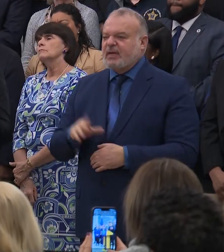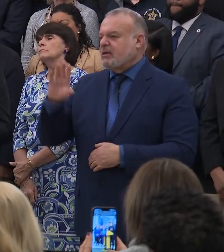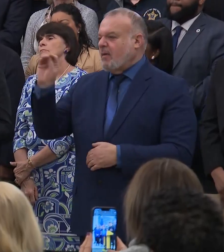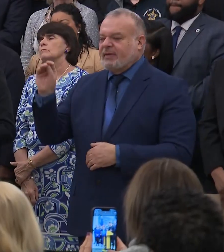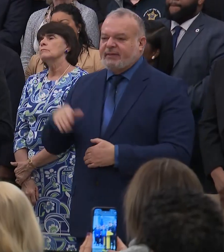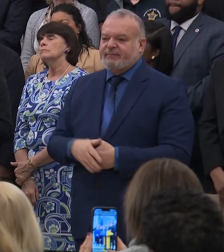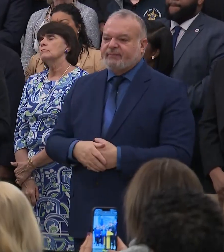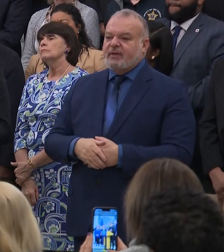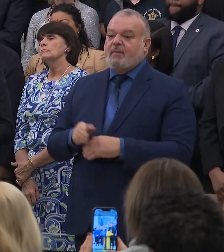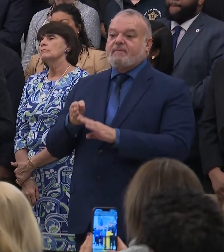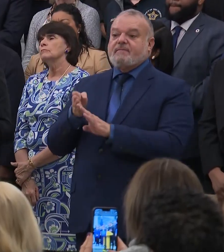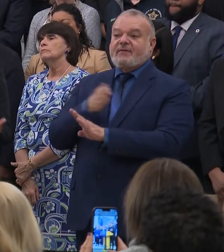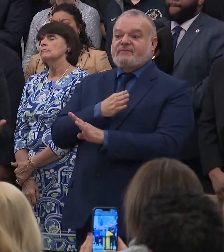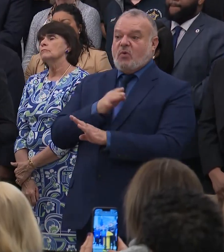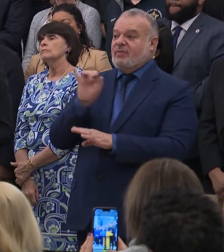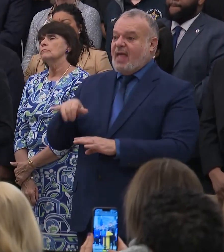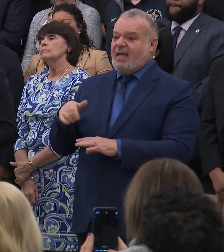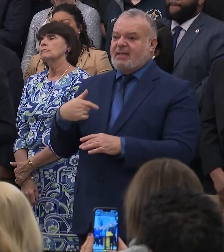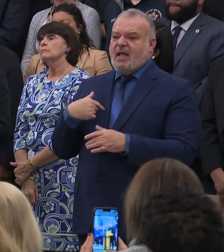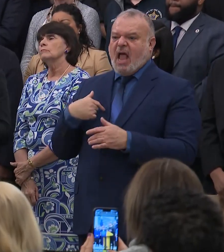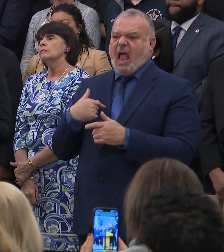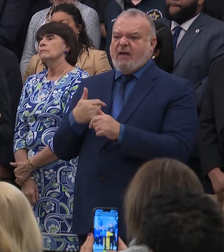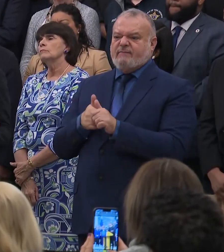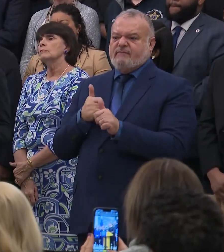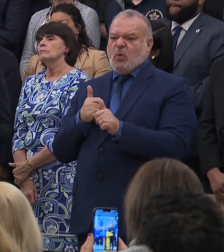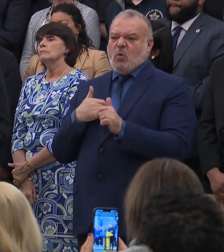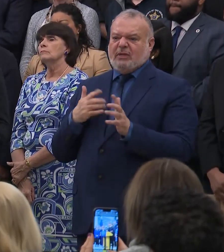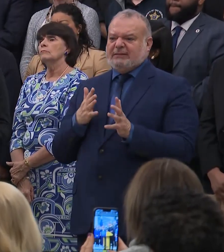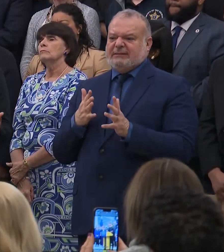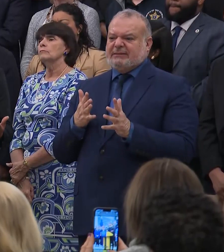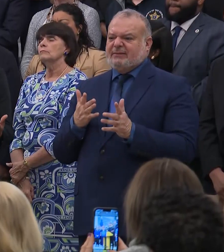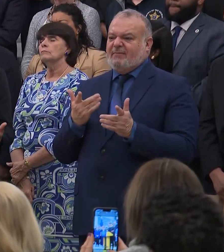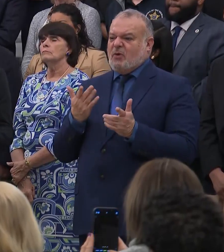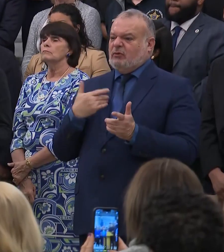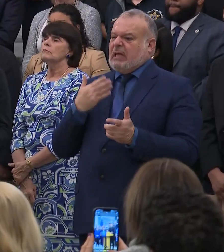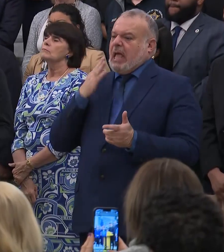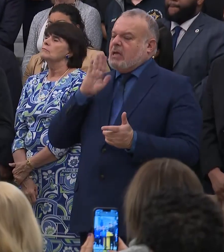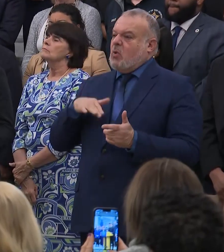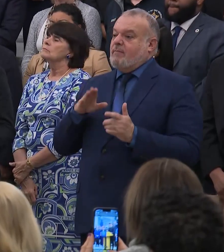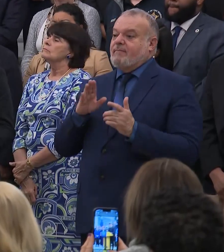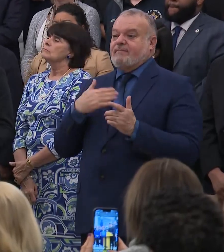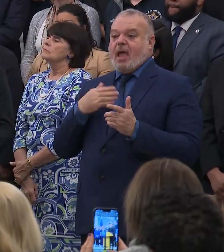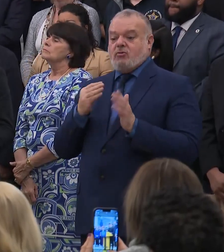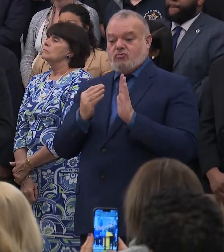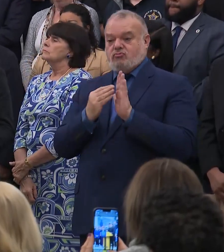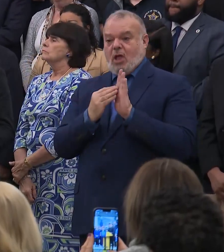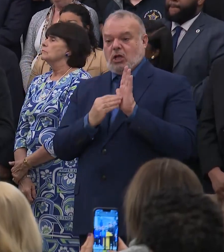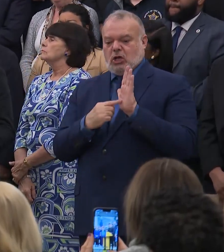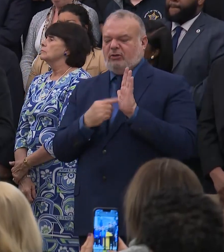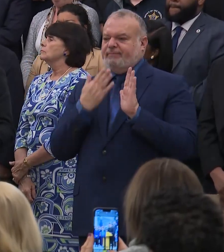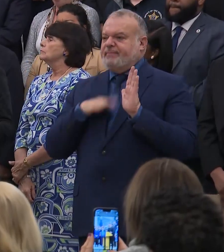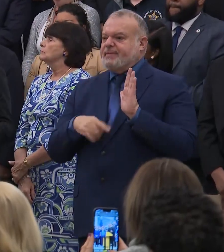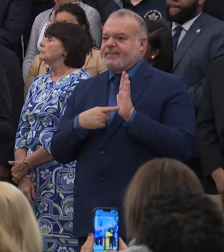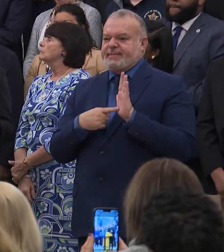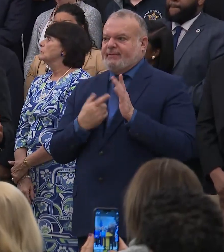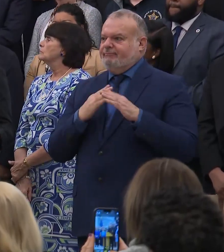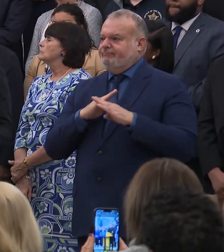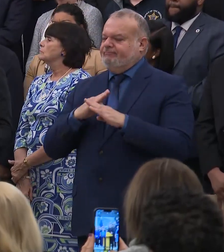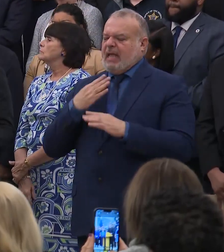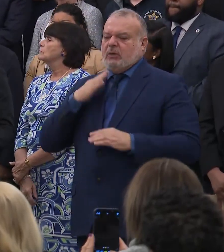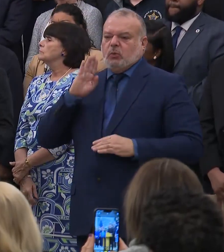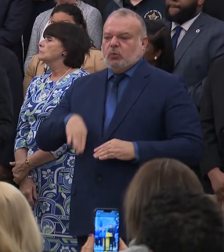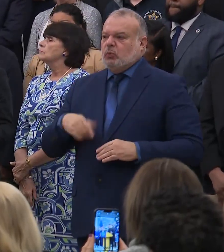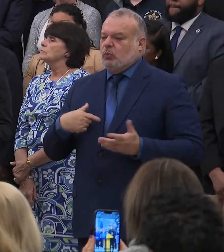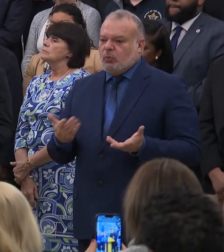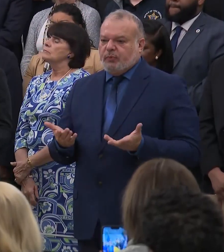because I knew that my background would be held against me and I would be automatically disqualified for those jobs. So here I am standing